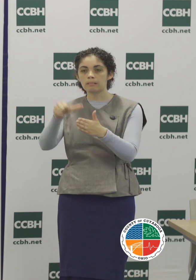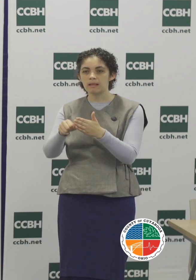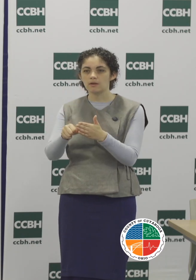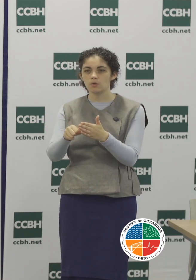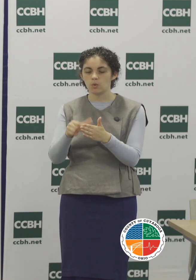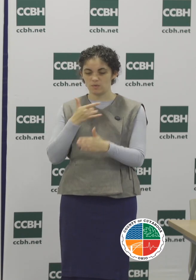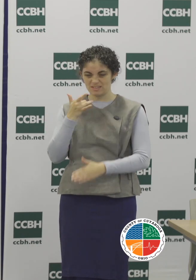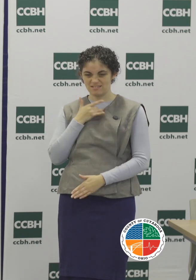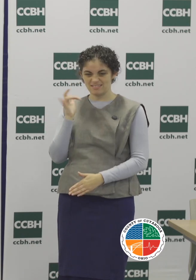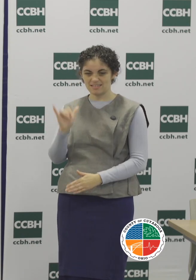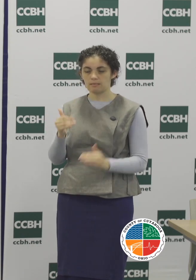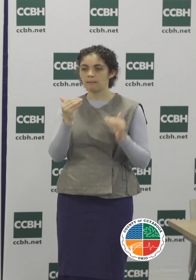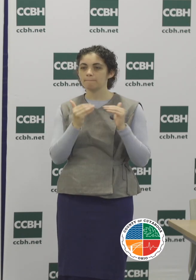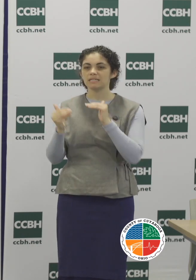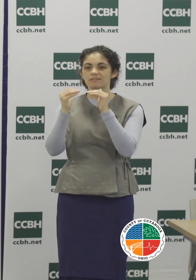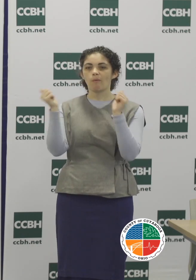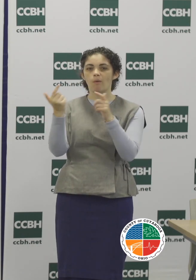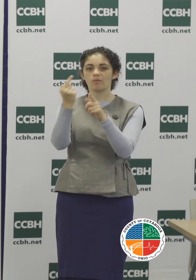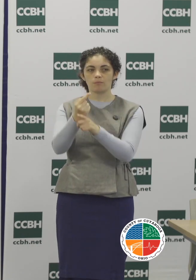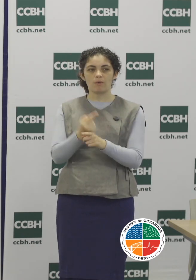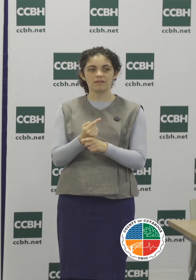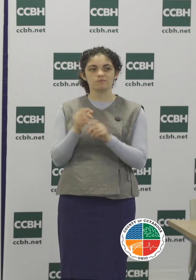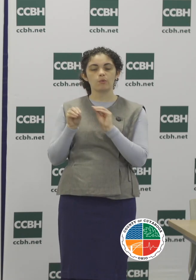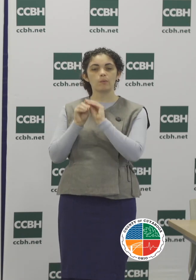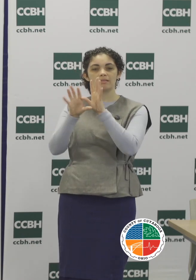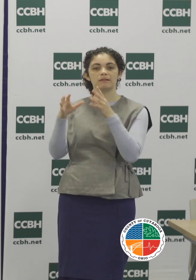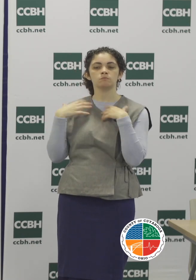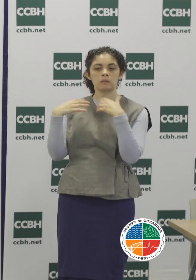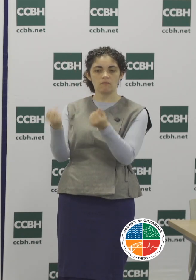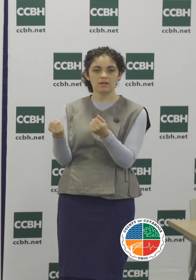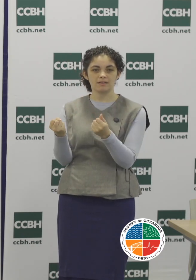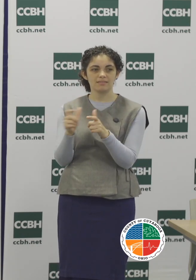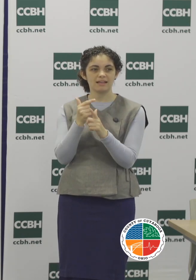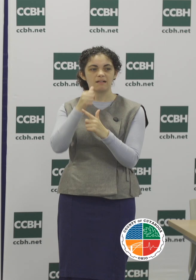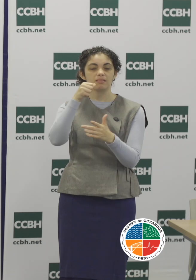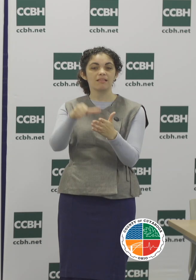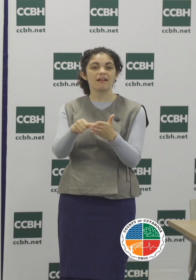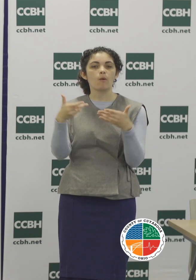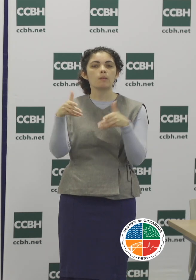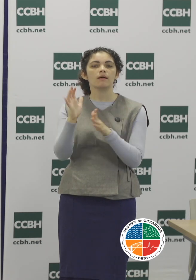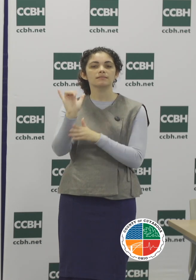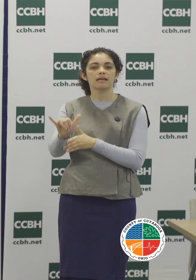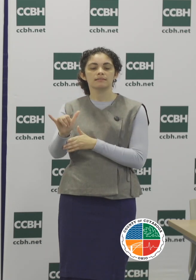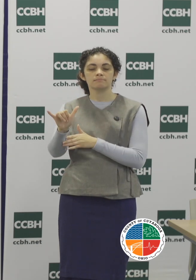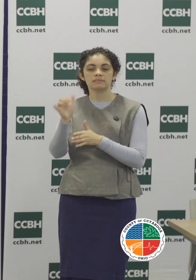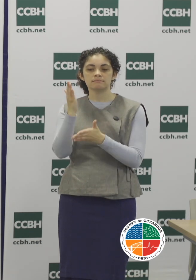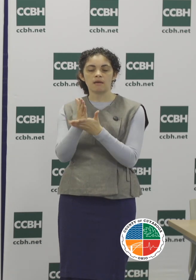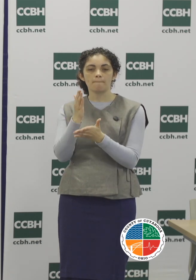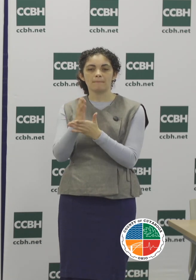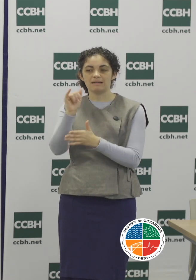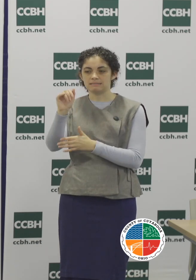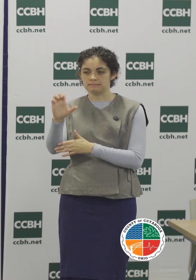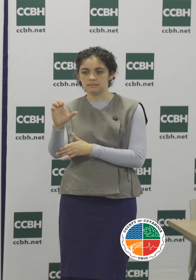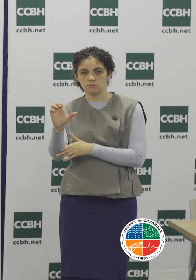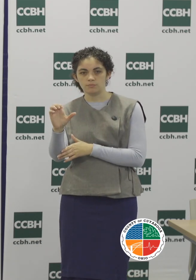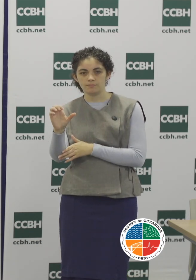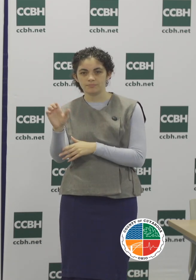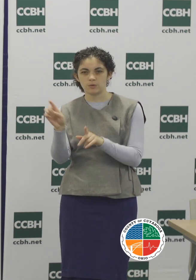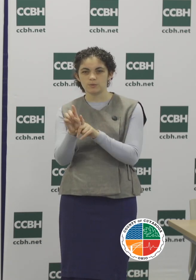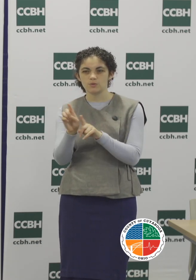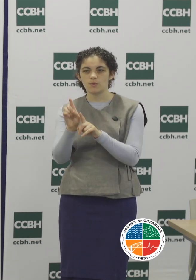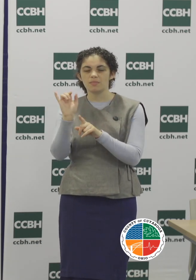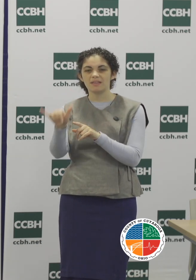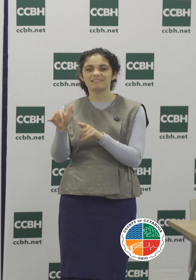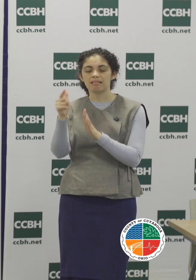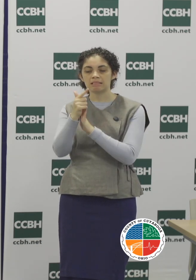we think that they meet the criteria for clearing, we send them a letter that allows them to be out of isolation. Because remember, isolation is a legal